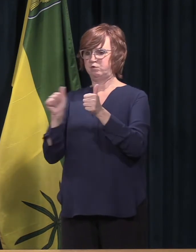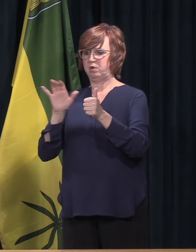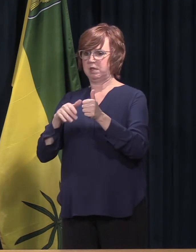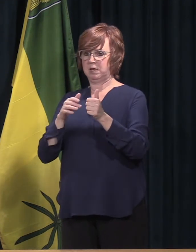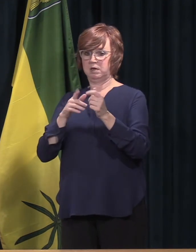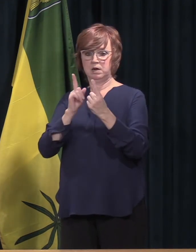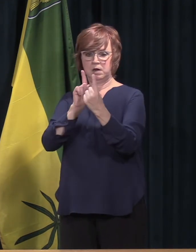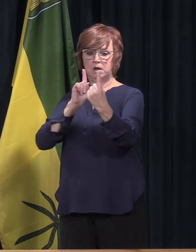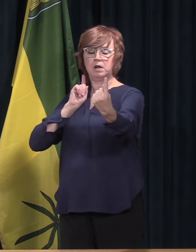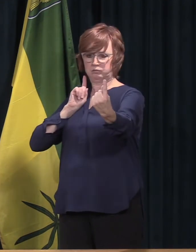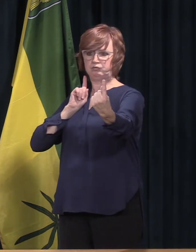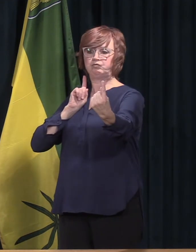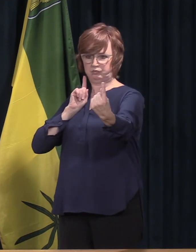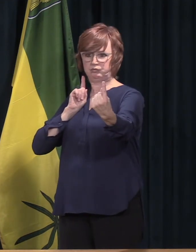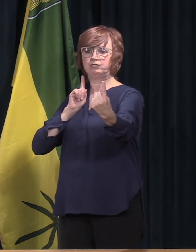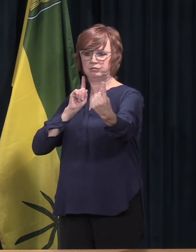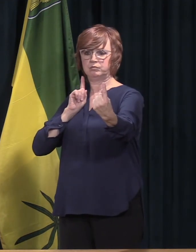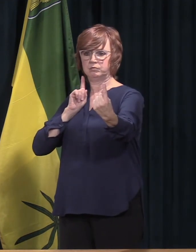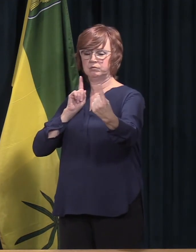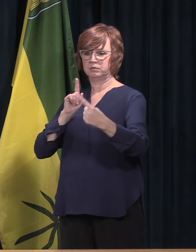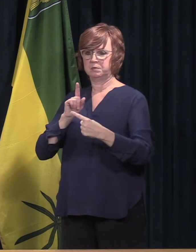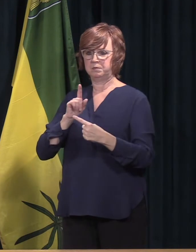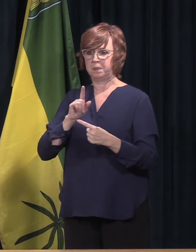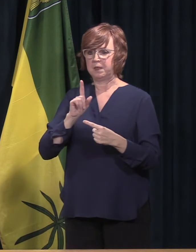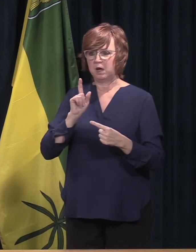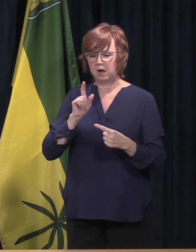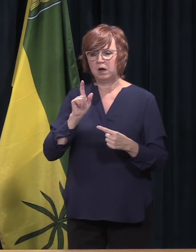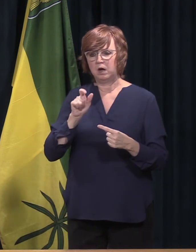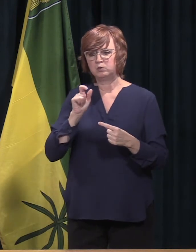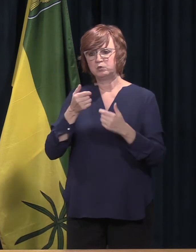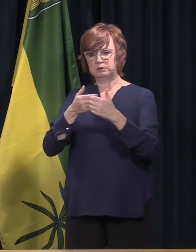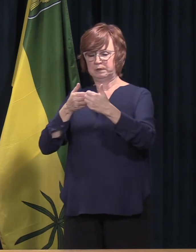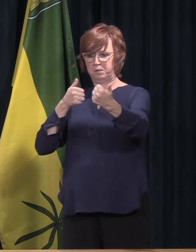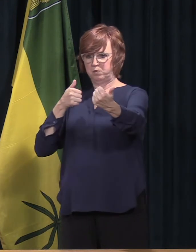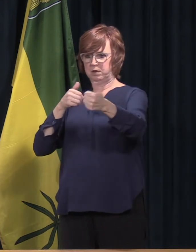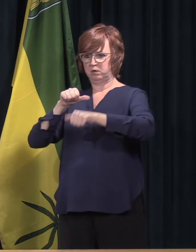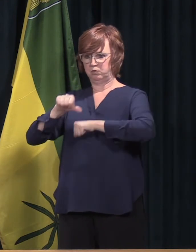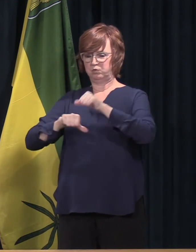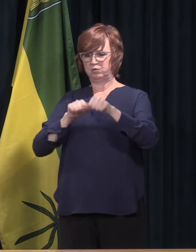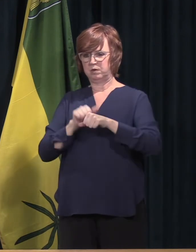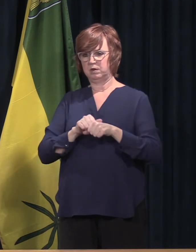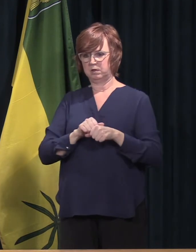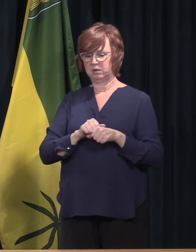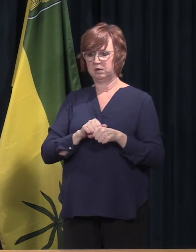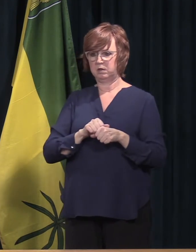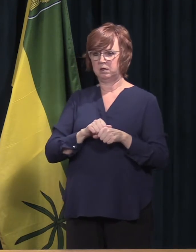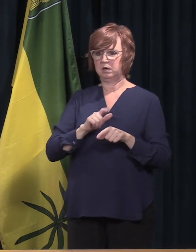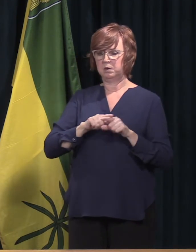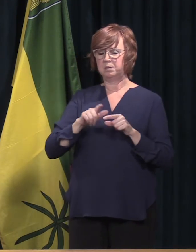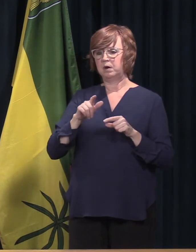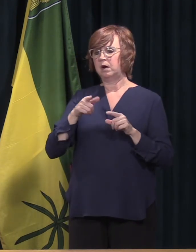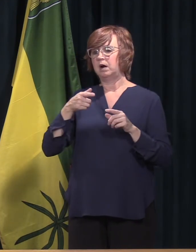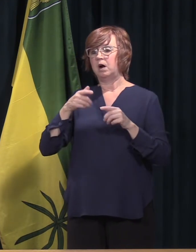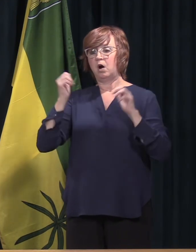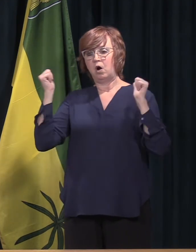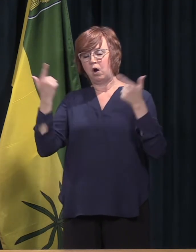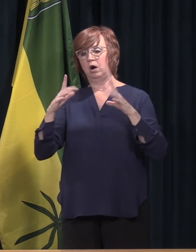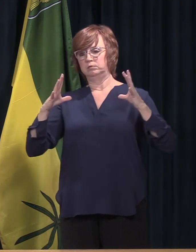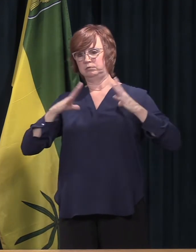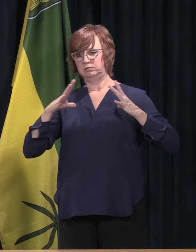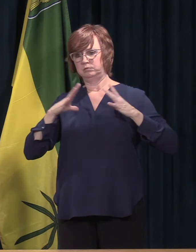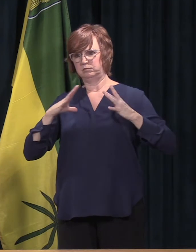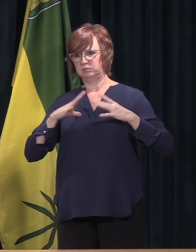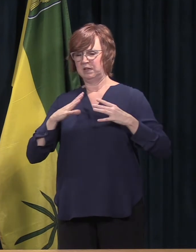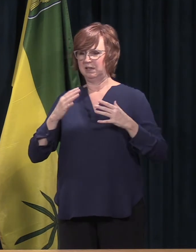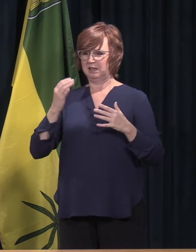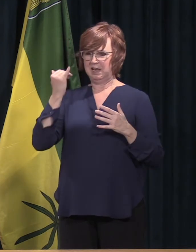people know that so-and-so has just come back and they should be self-isolating. Some don't know. I think we just need to give each other some space so that if someone isn't greeting you